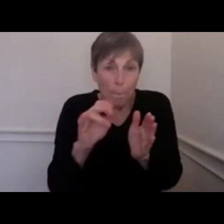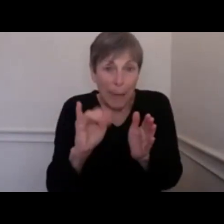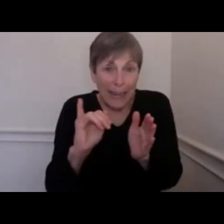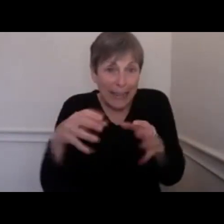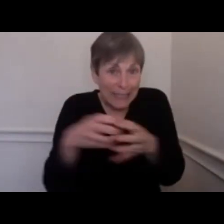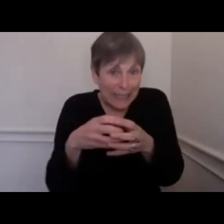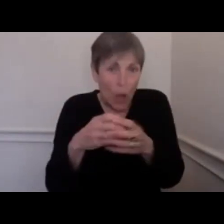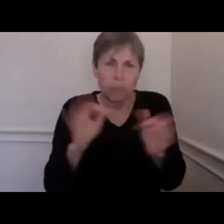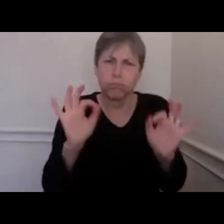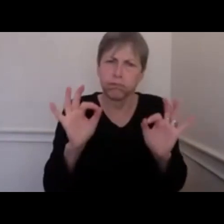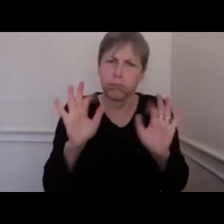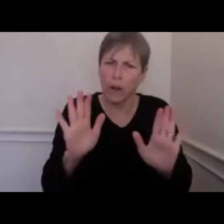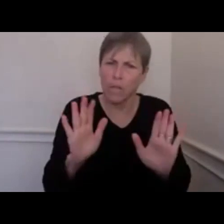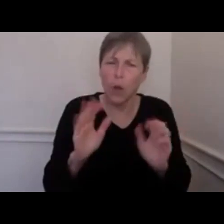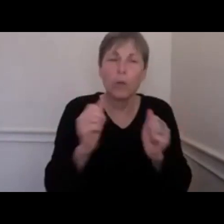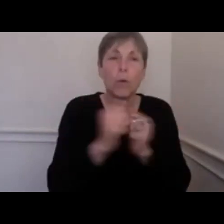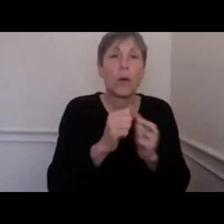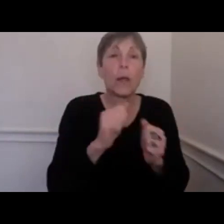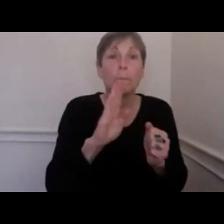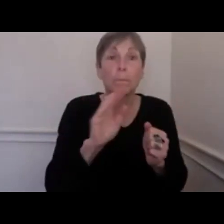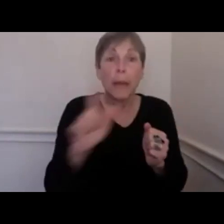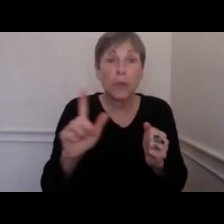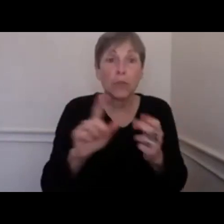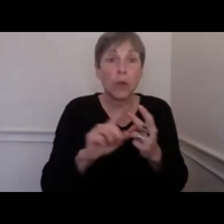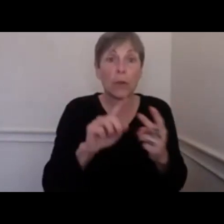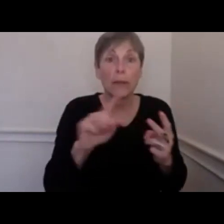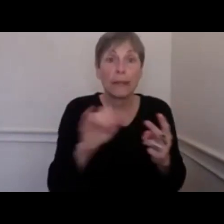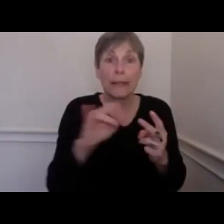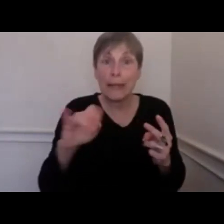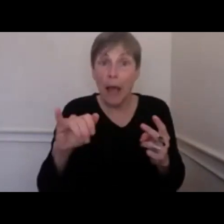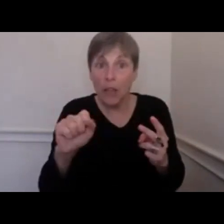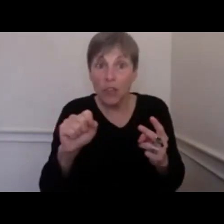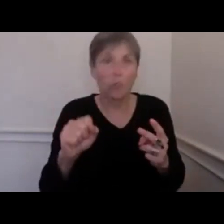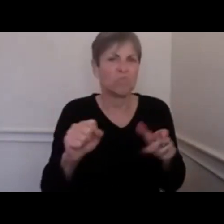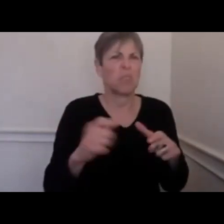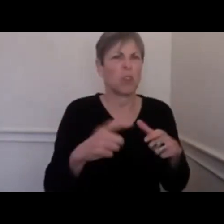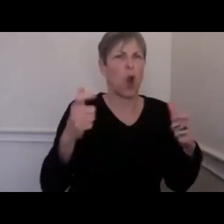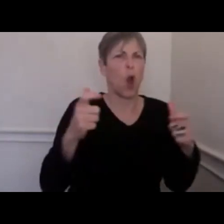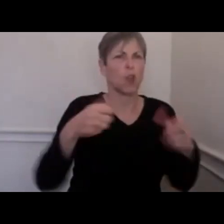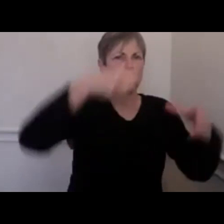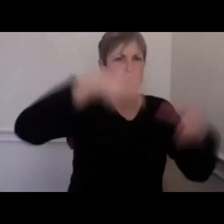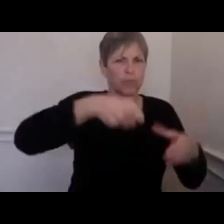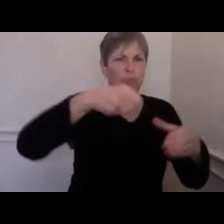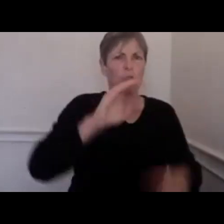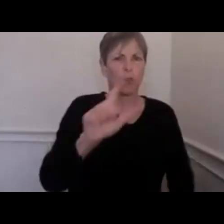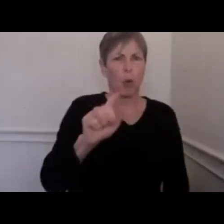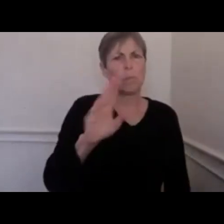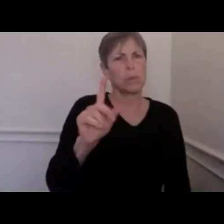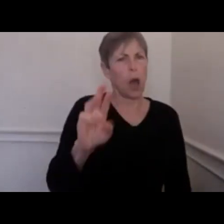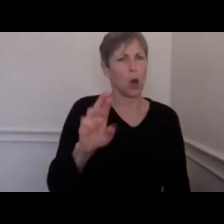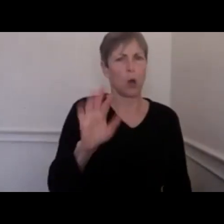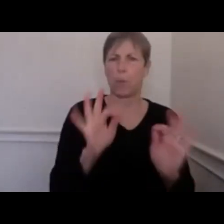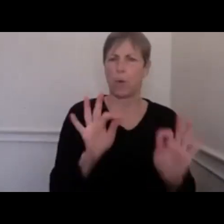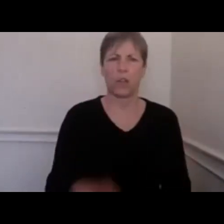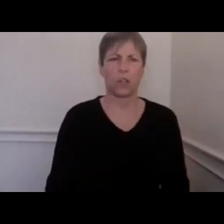zinnias, this large soil blocker is perfect. No frills, no fuss. So